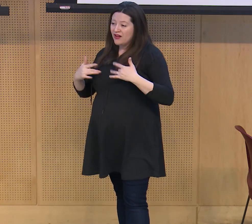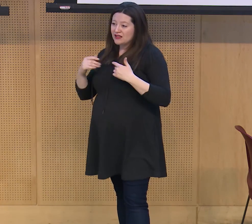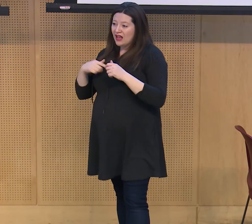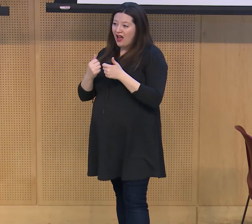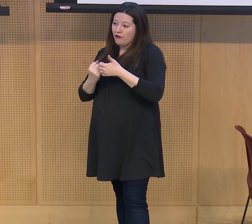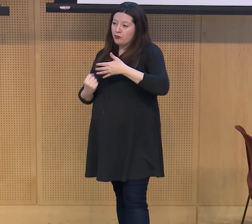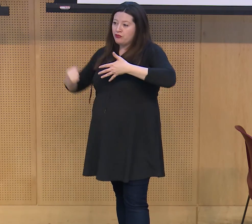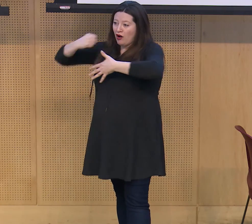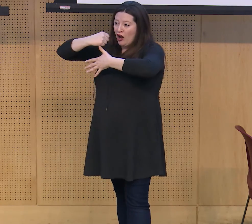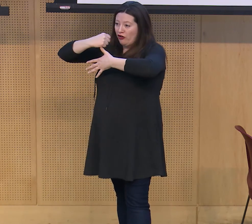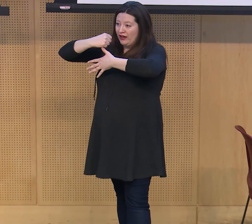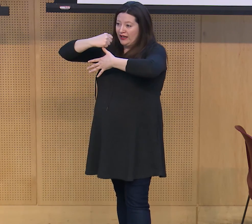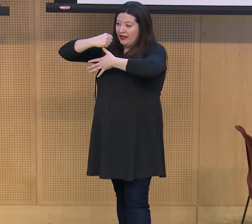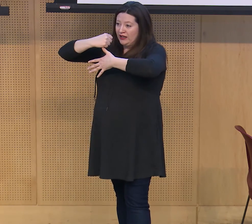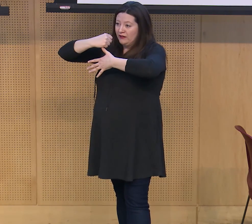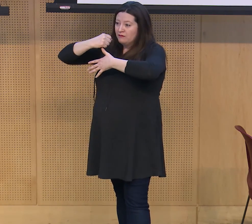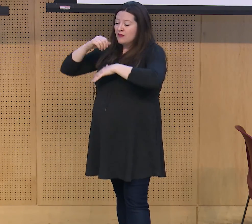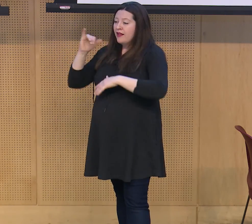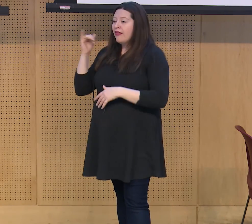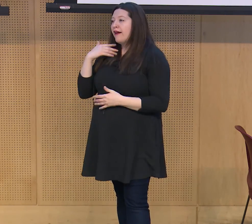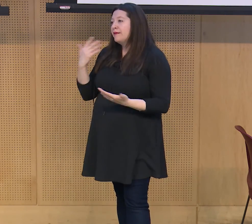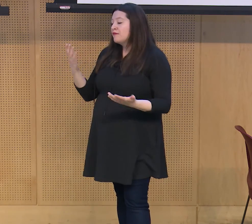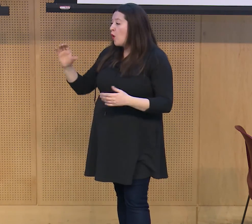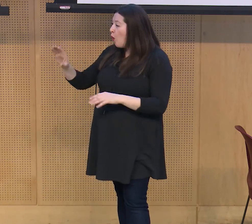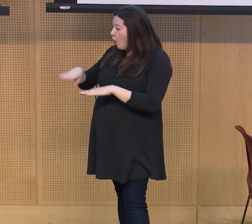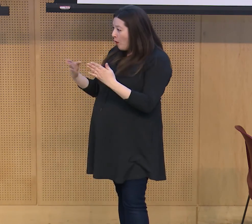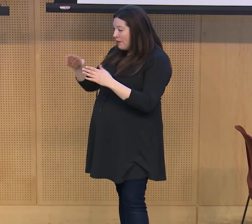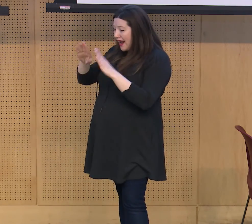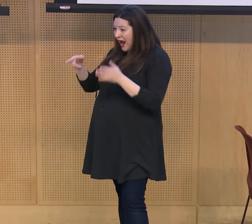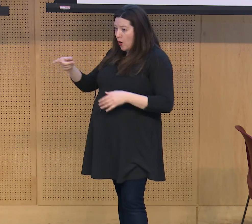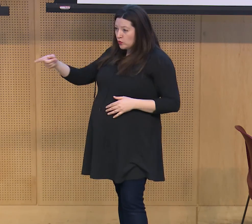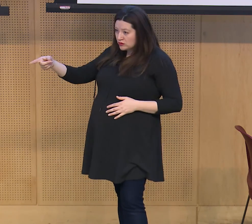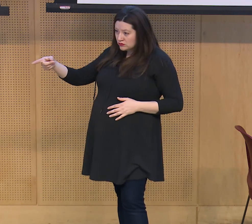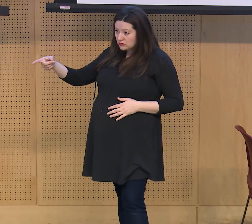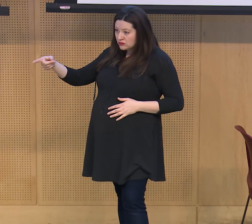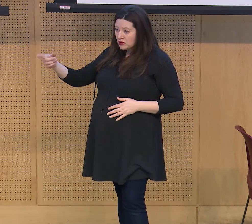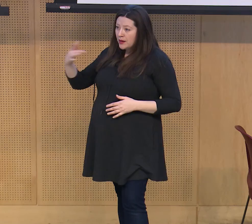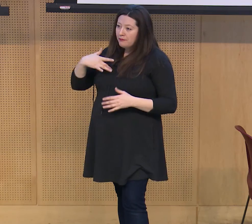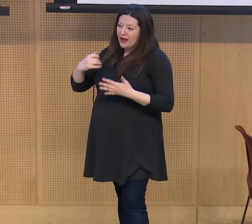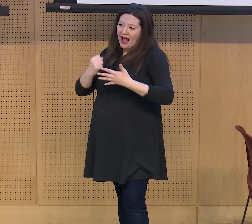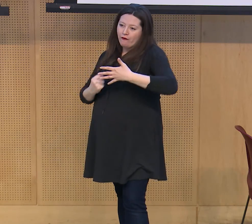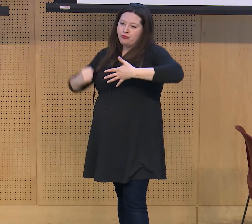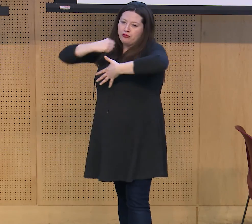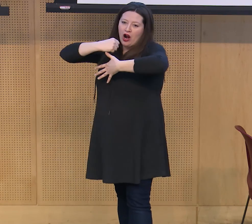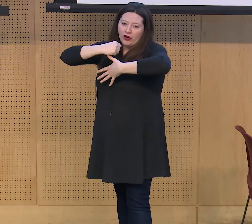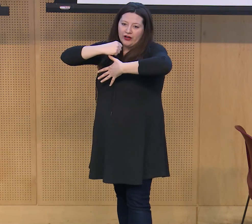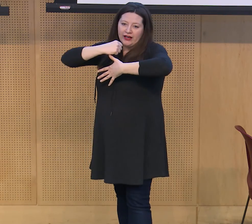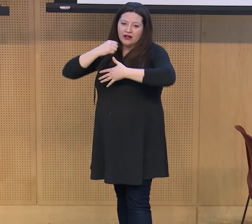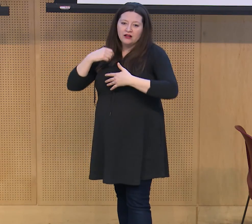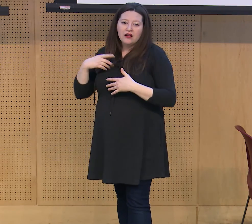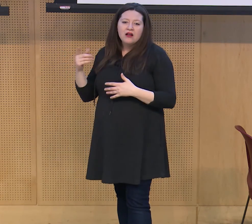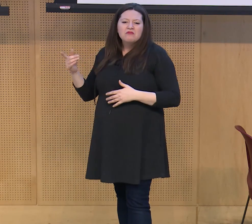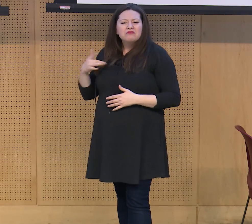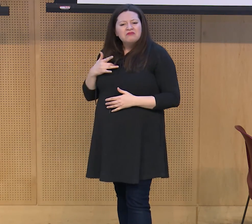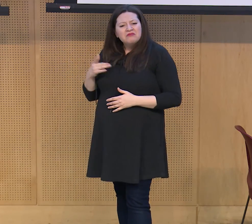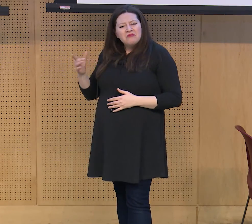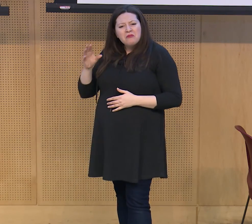events. Some events take priority. So, for example, Erin is running an open house. That is a priority